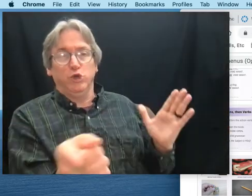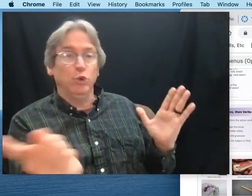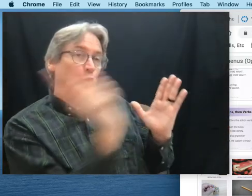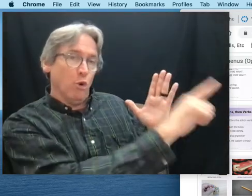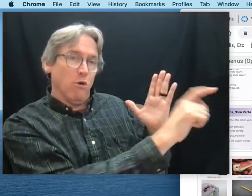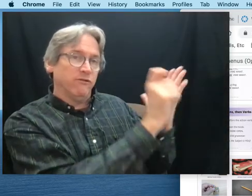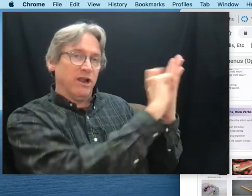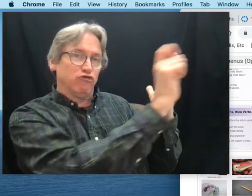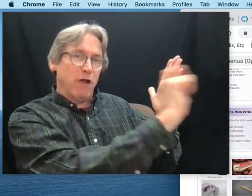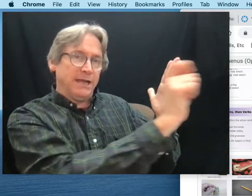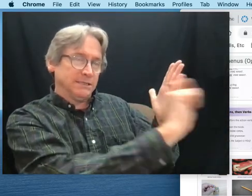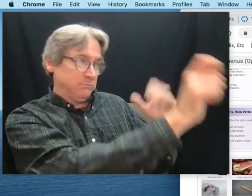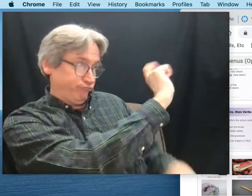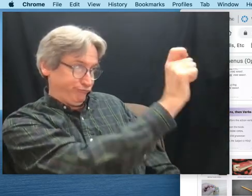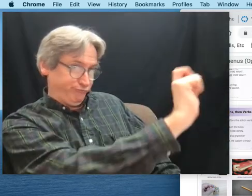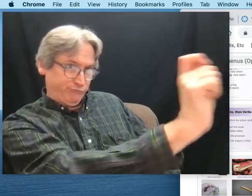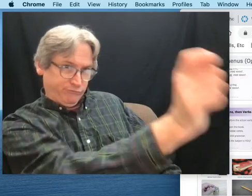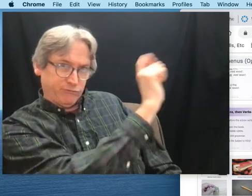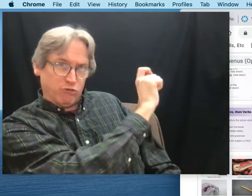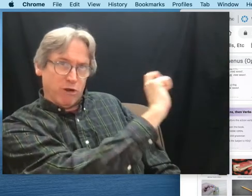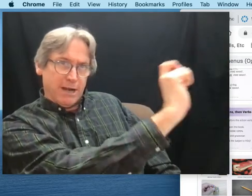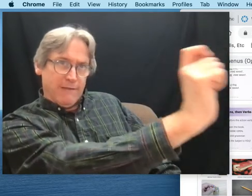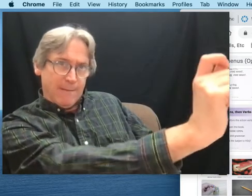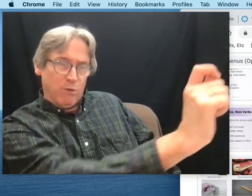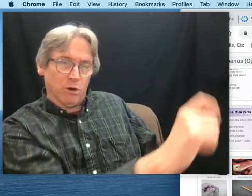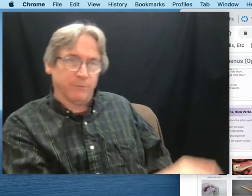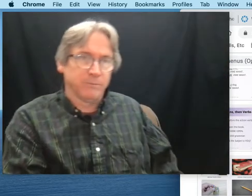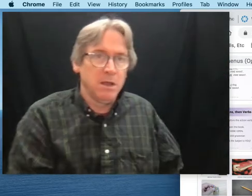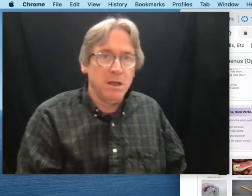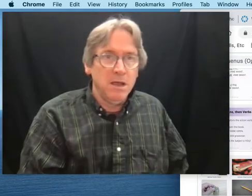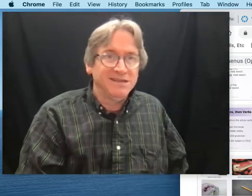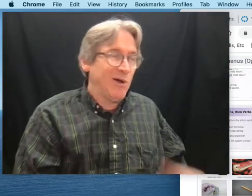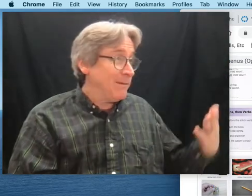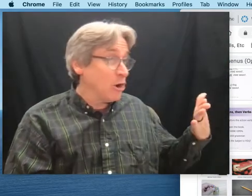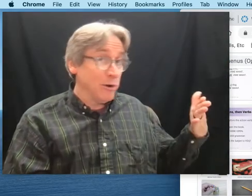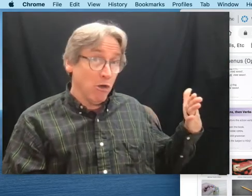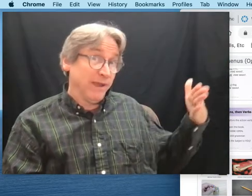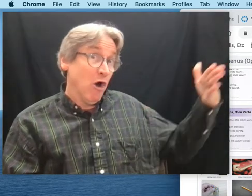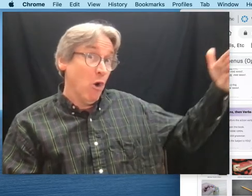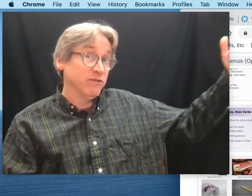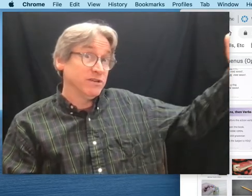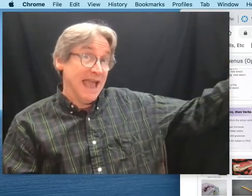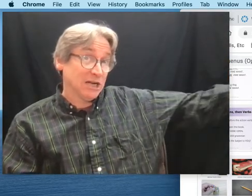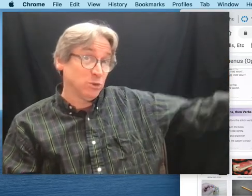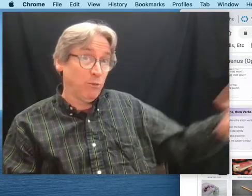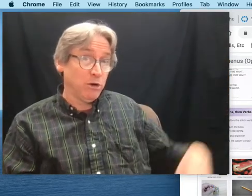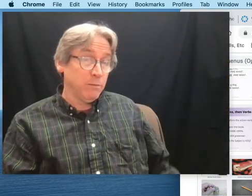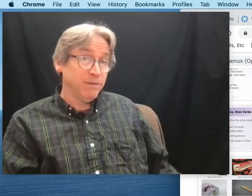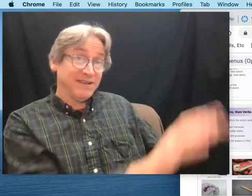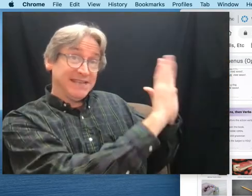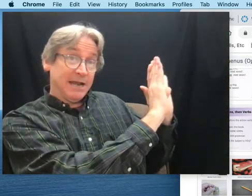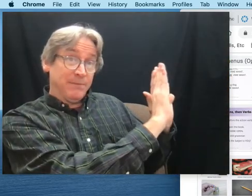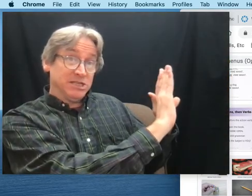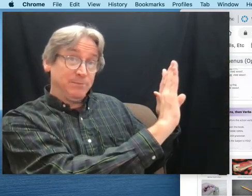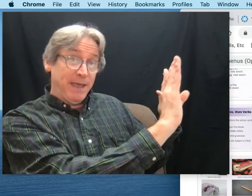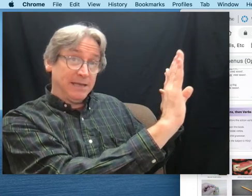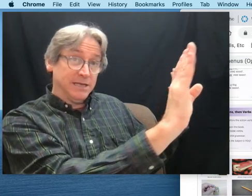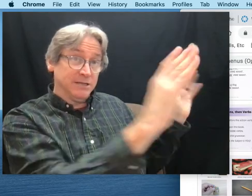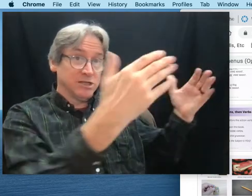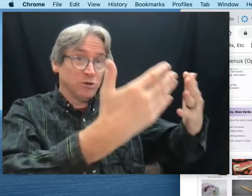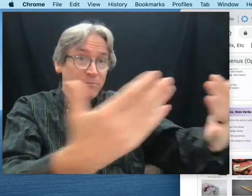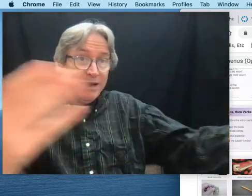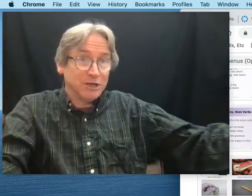So you go over and write right on that board. So I'm not going all the way over to the actual board, but if I set it up in